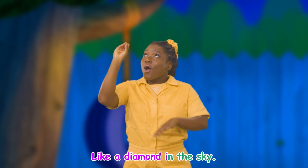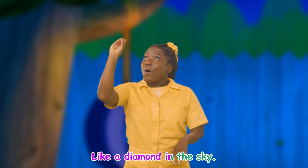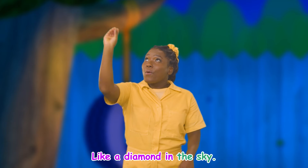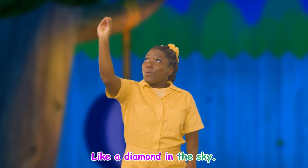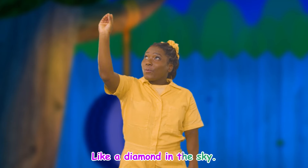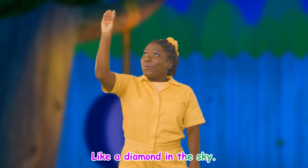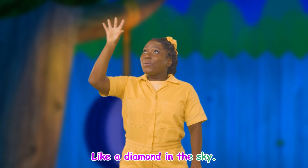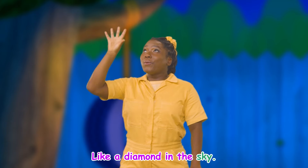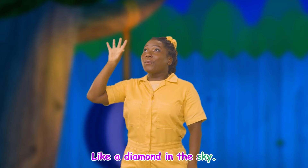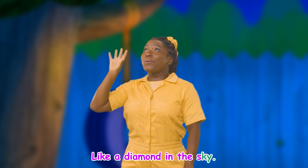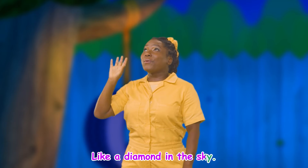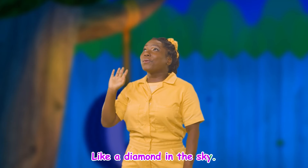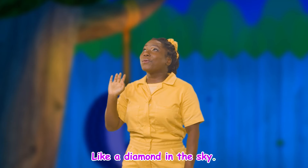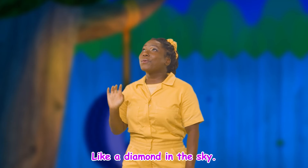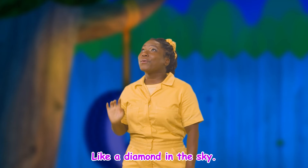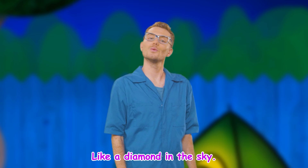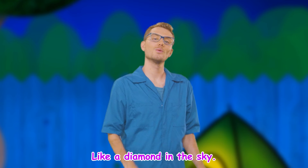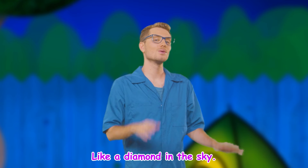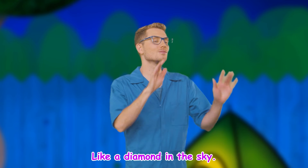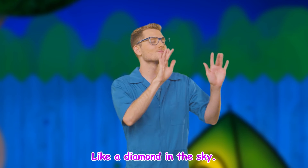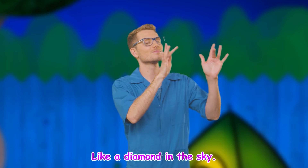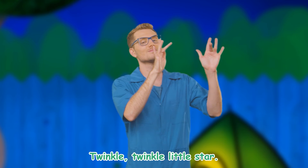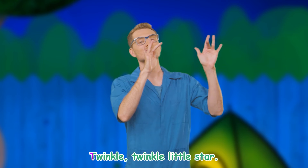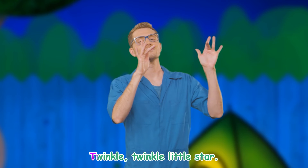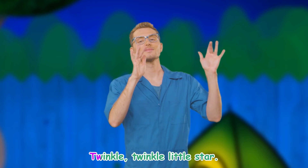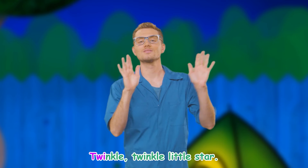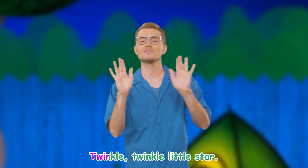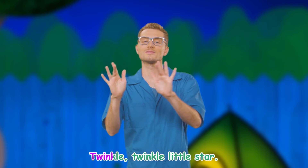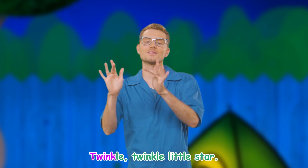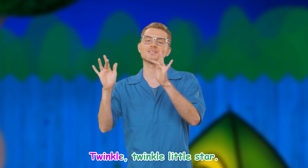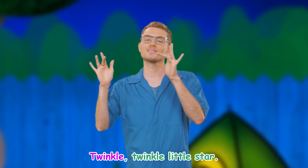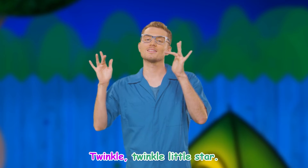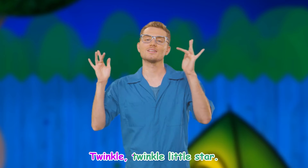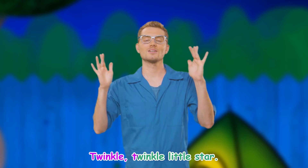diamond in the sky. Twinkle,